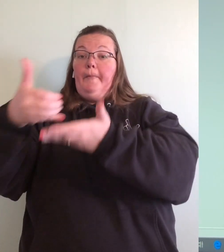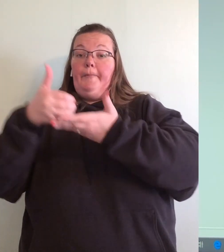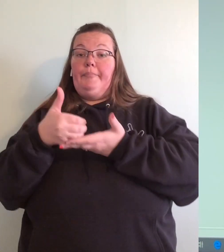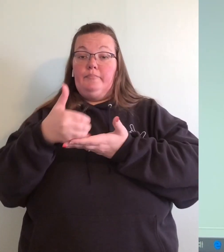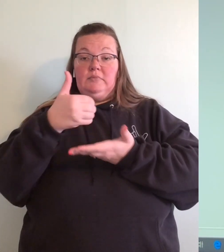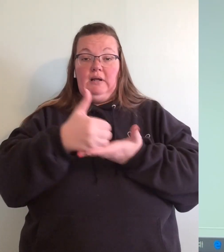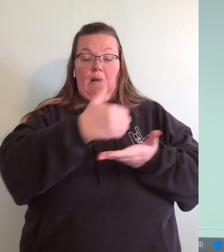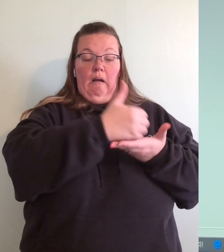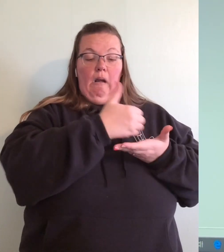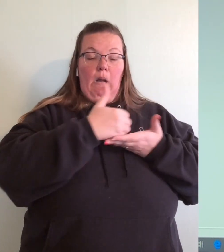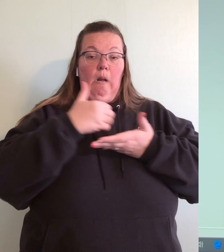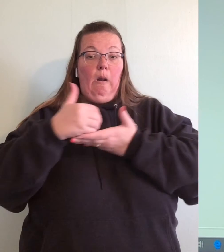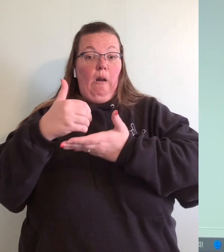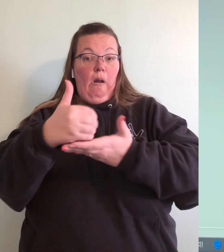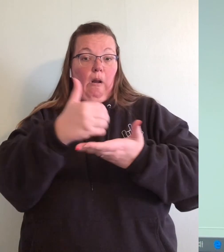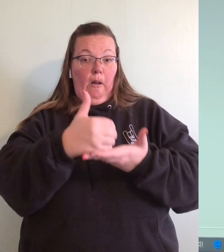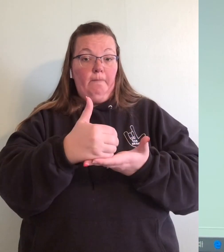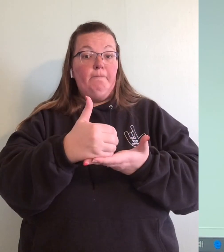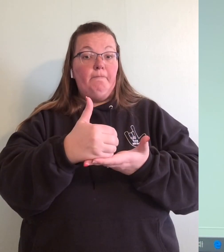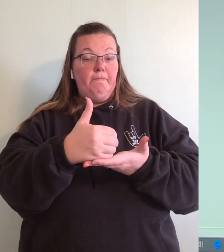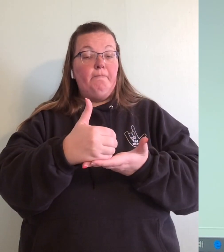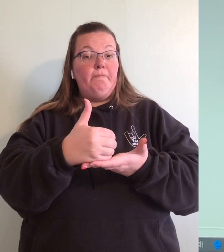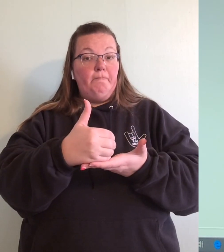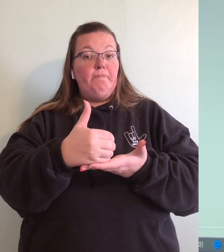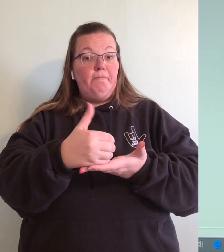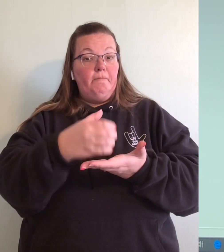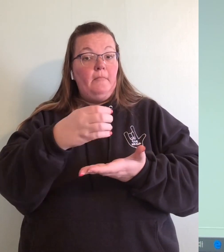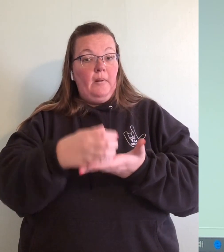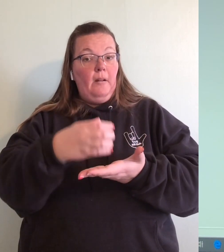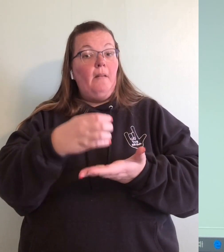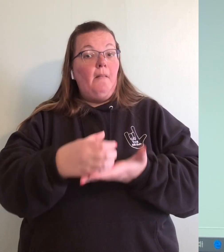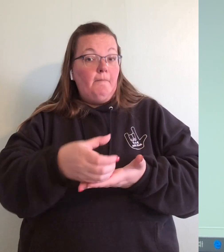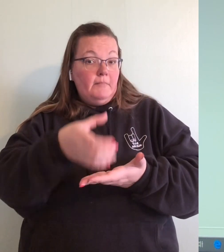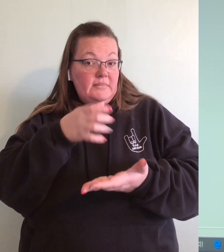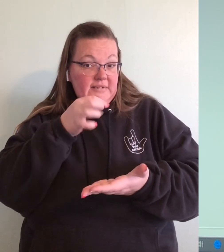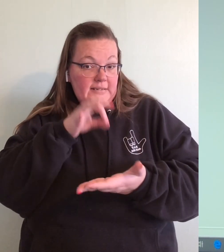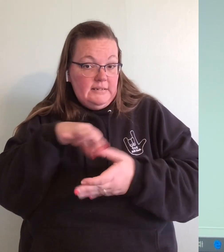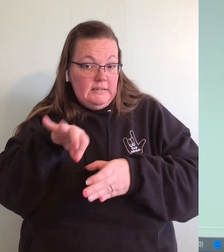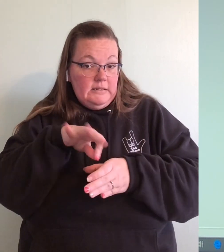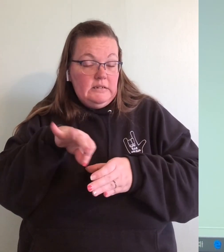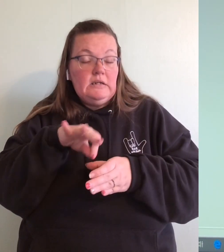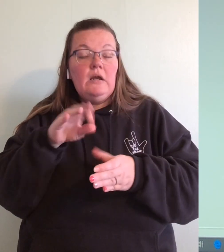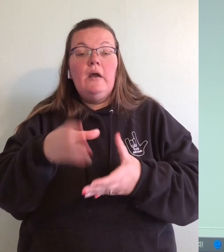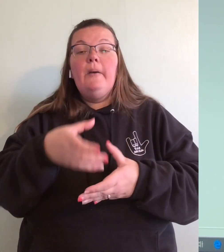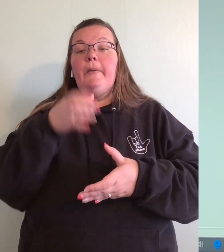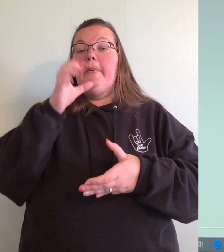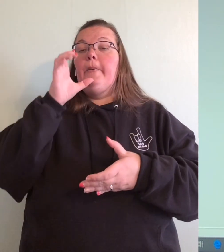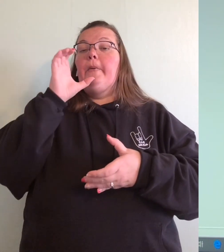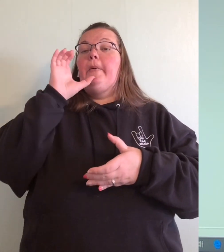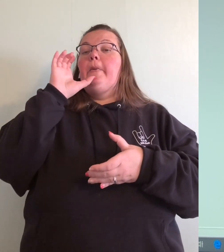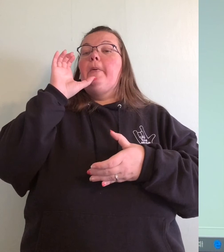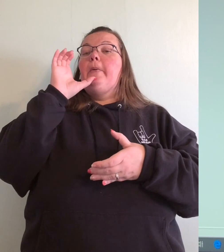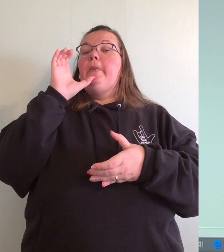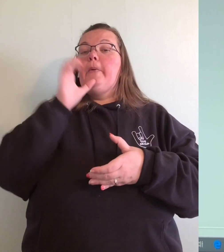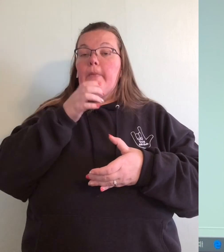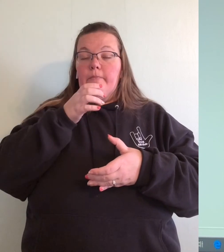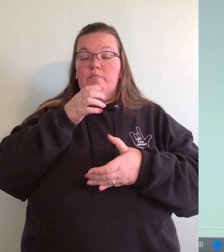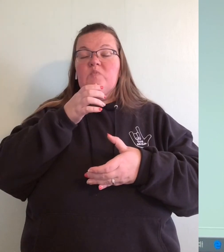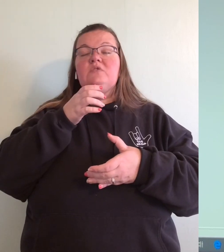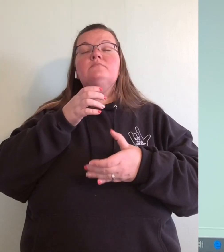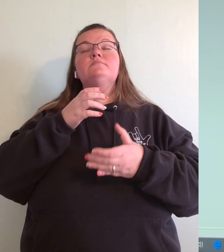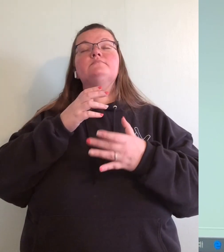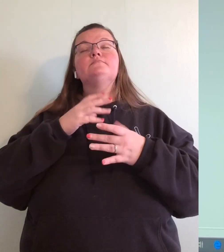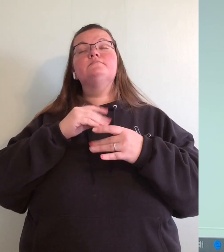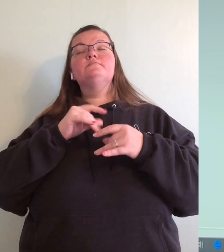each person shoved back his or her stool so as to be able to lean against the wall, and gave a long sigh of contentment.